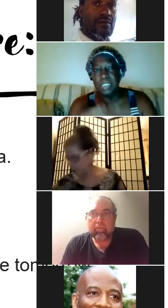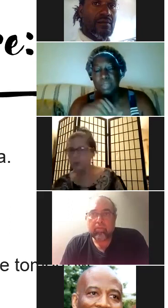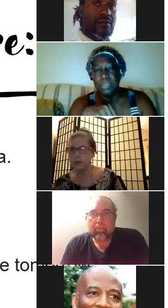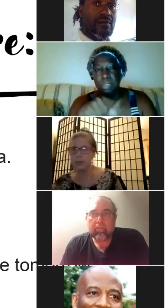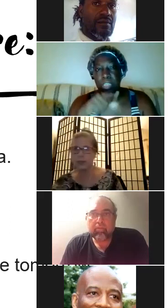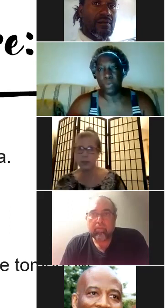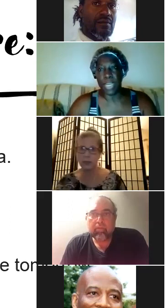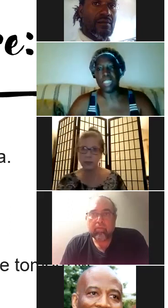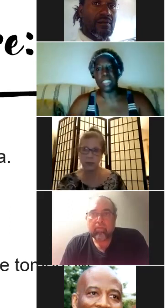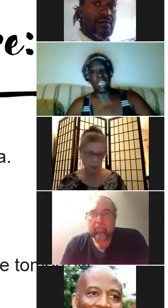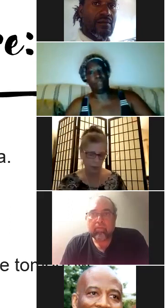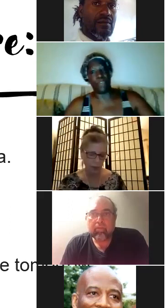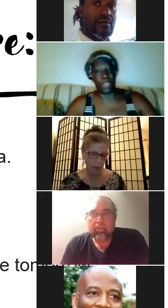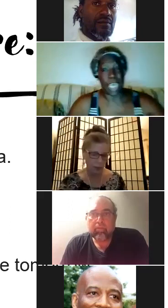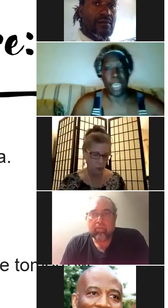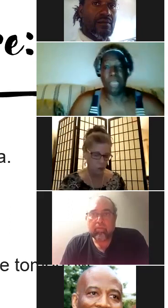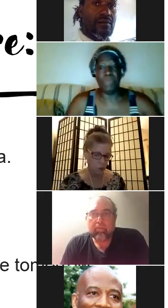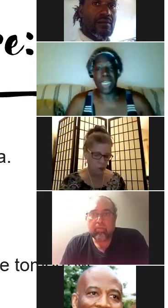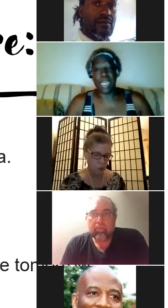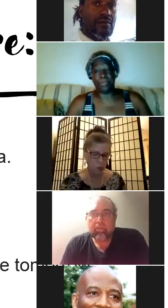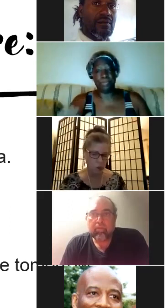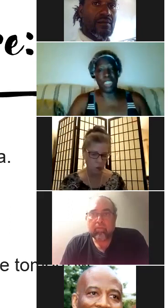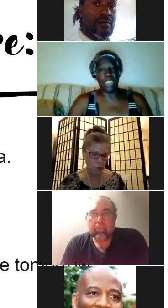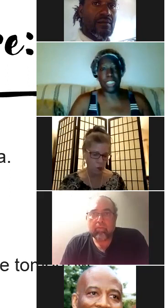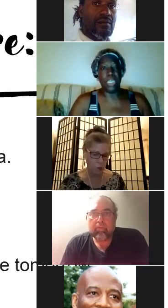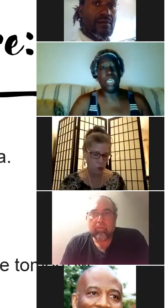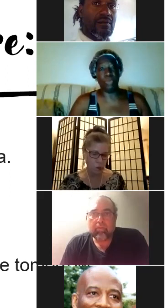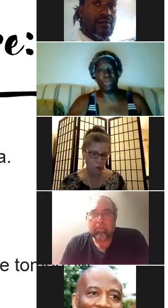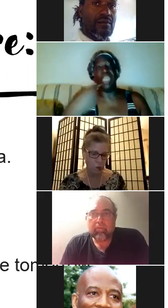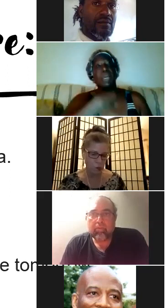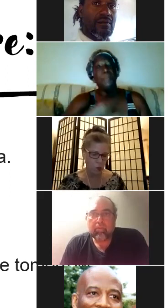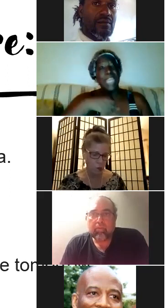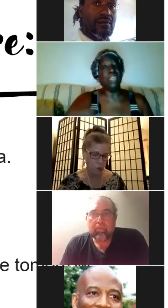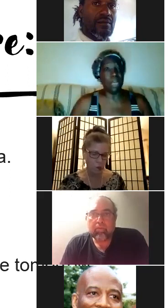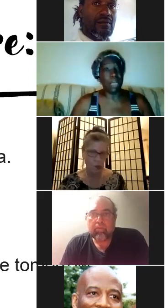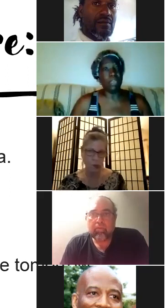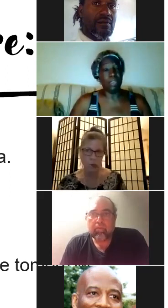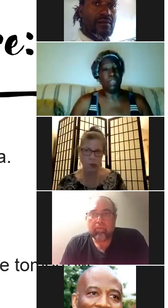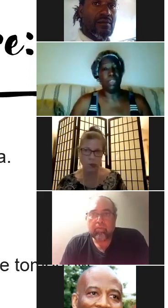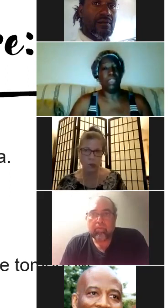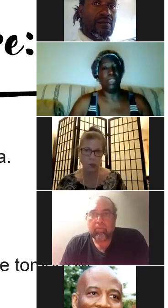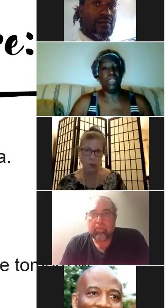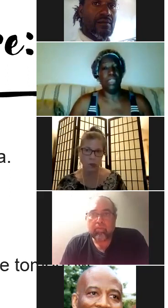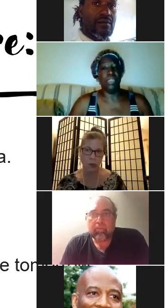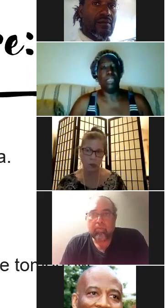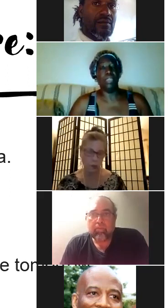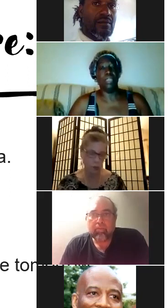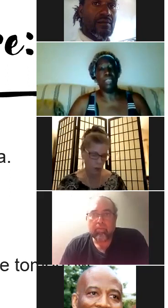that's the correct sign for that. But it would be my dog,